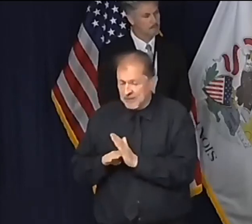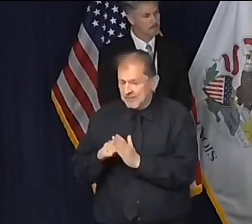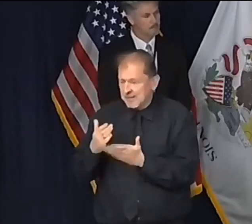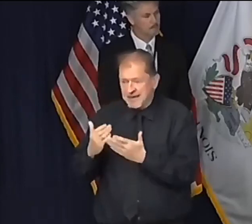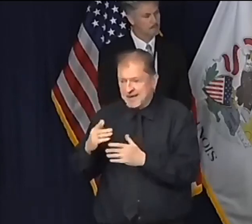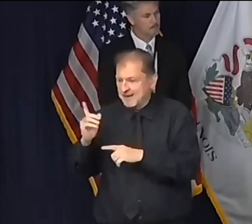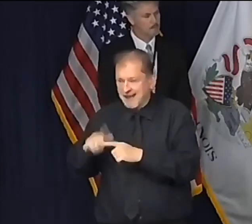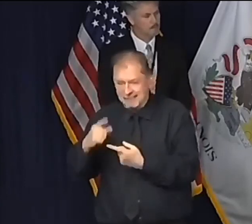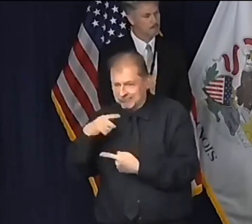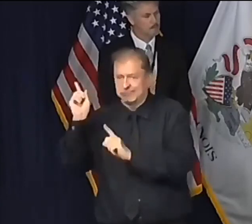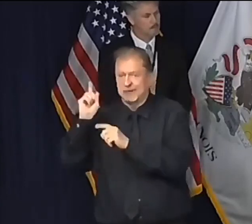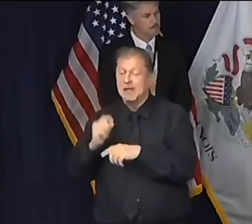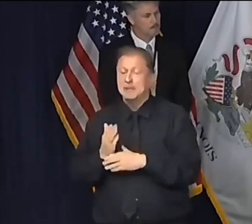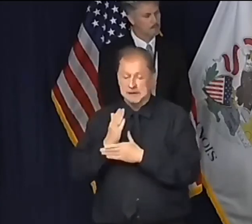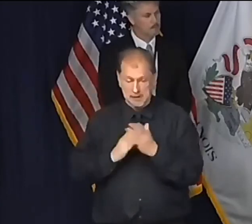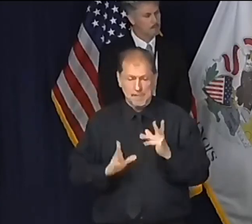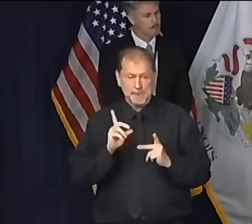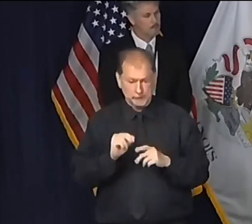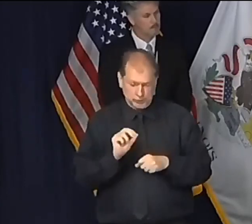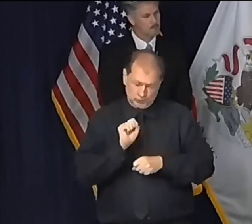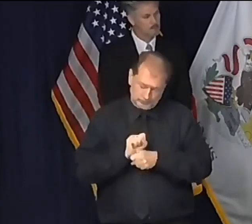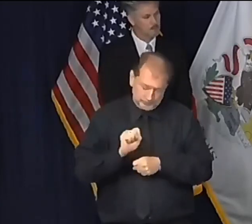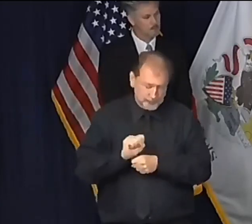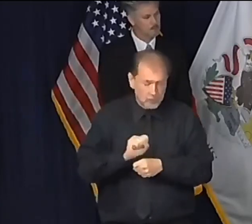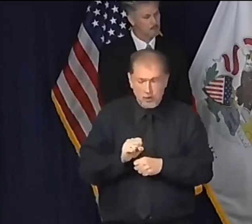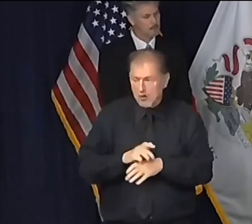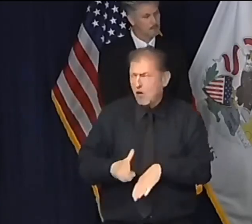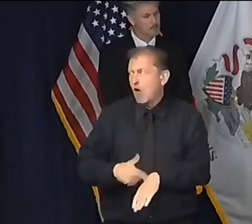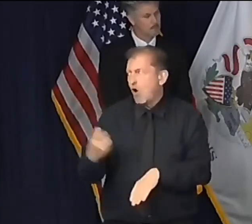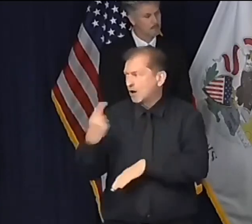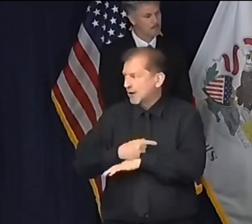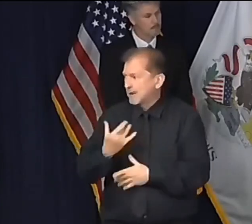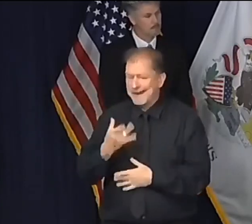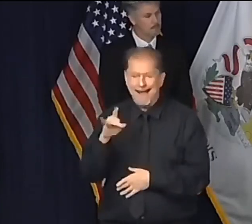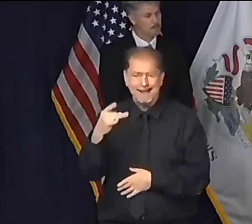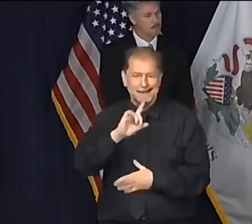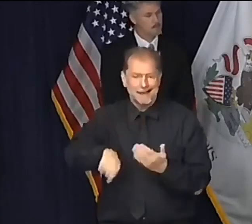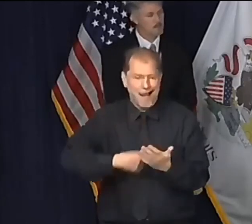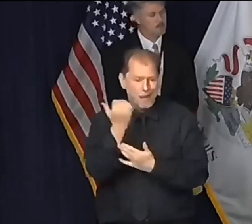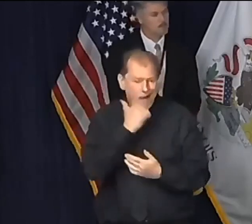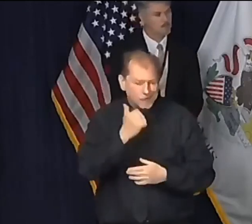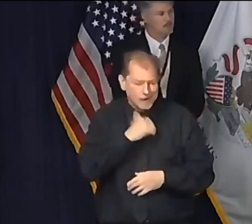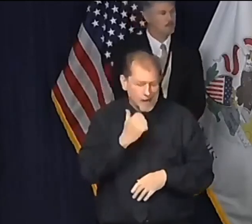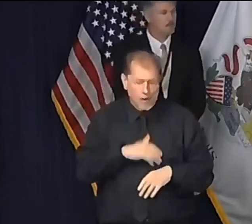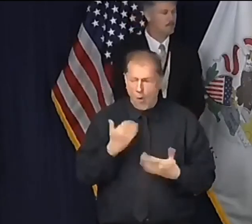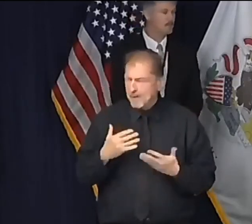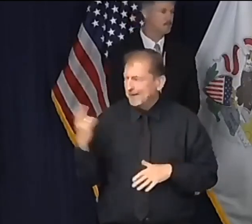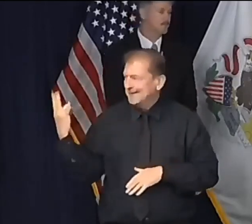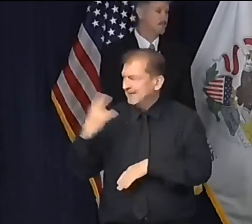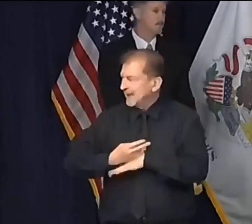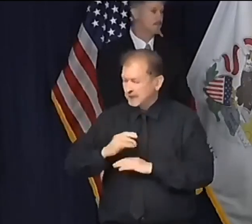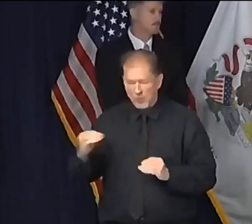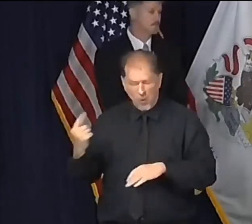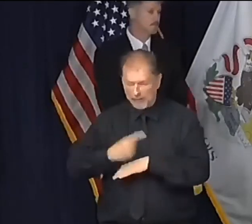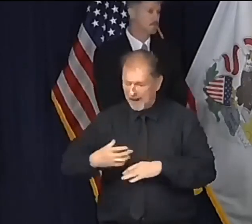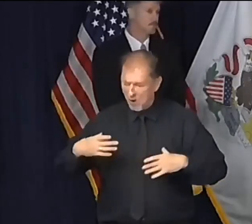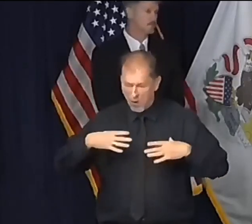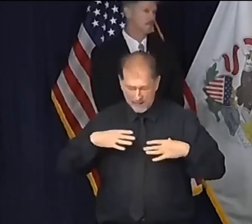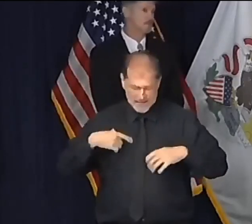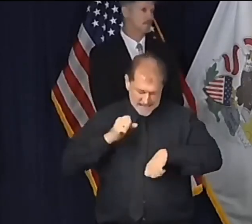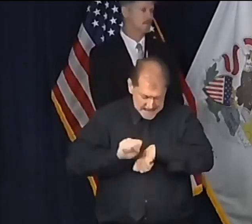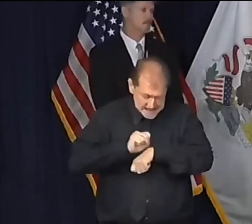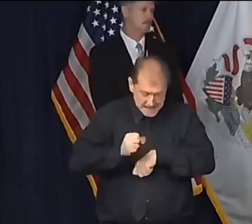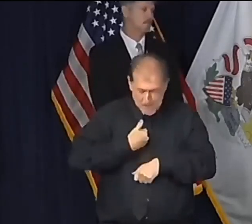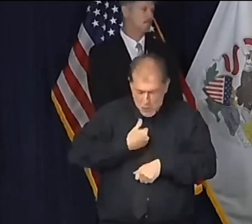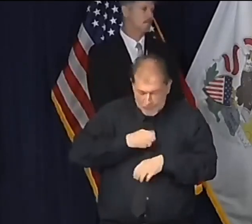do, survive by working 18 hours a day, 7 days a week sometimes to make it. And when they finally make it,